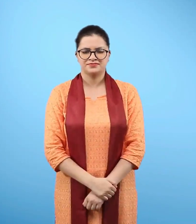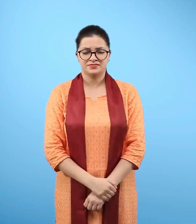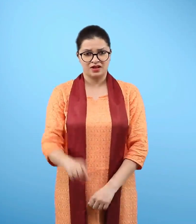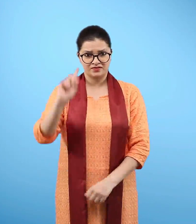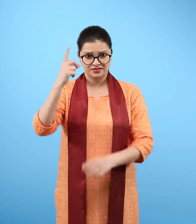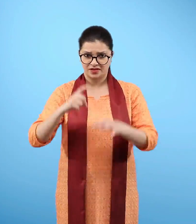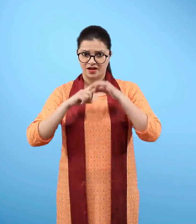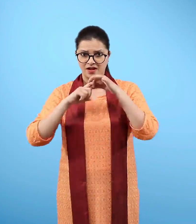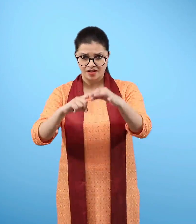1.